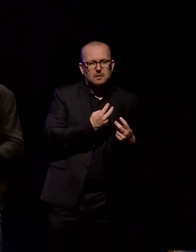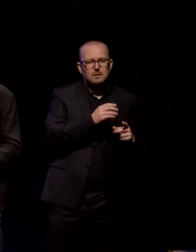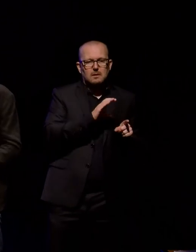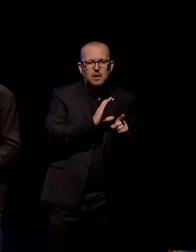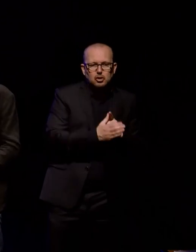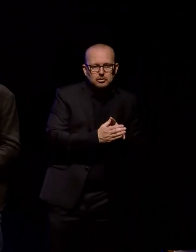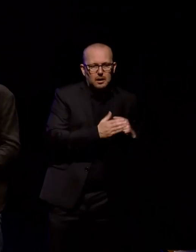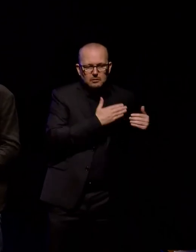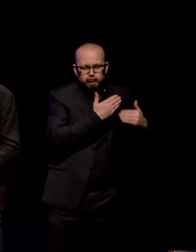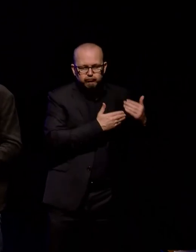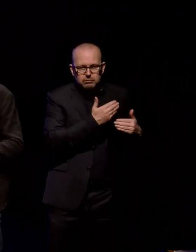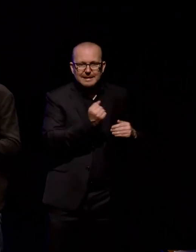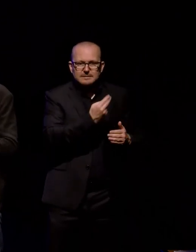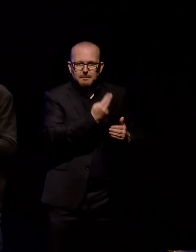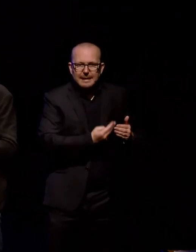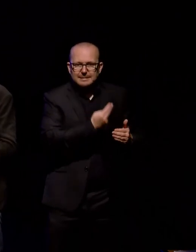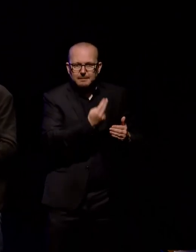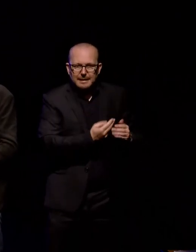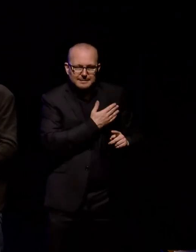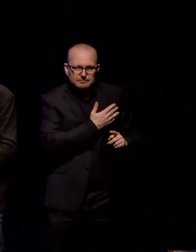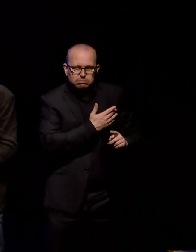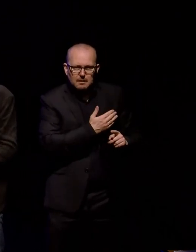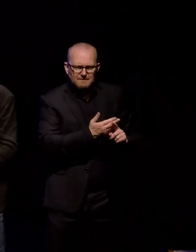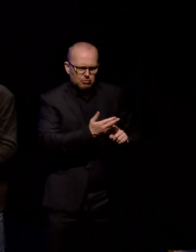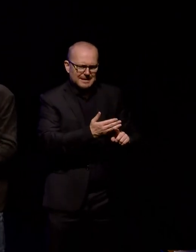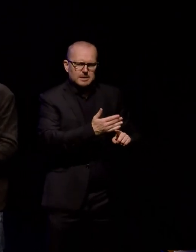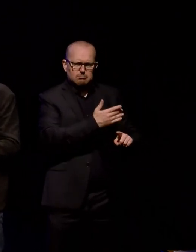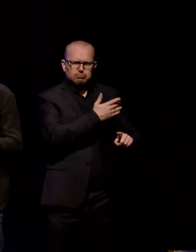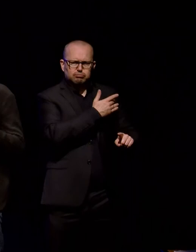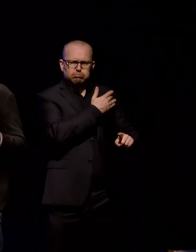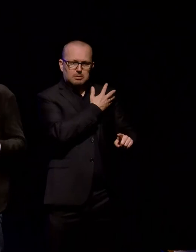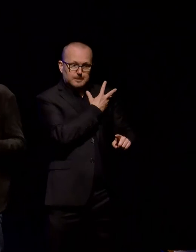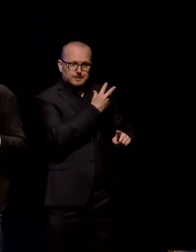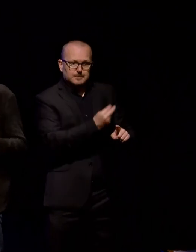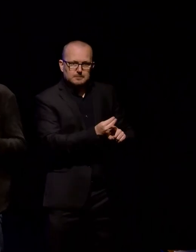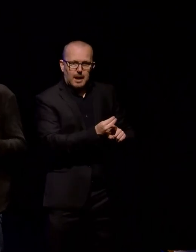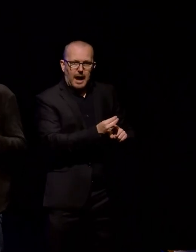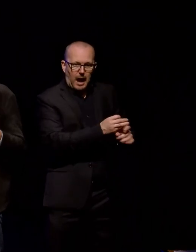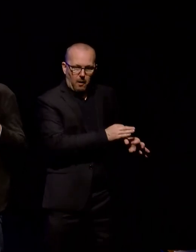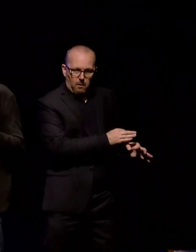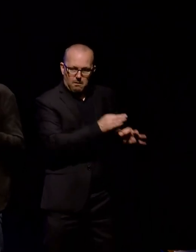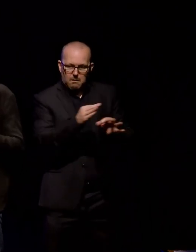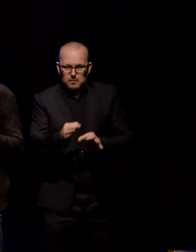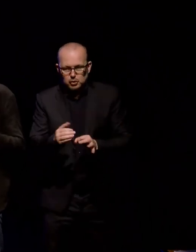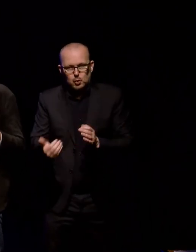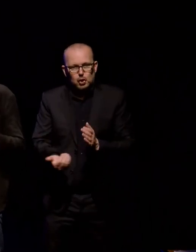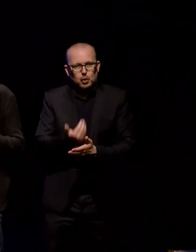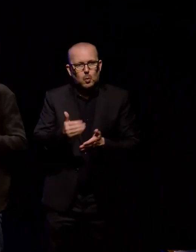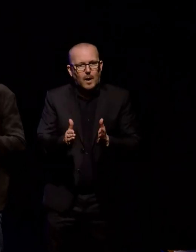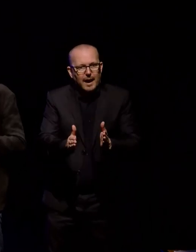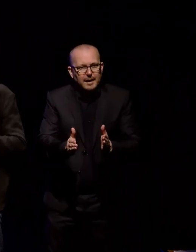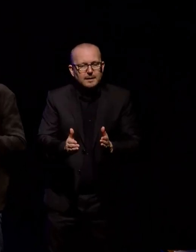culture and his painting, which represents something very, very specific, to a new form and to a way that we were going